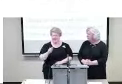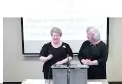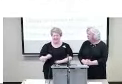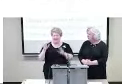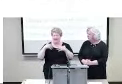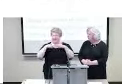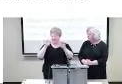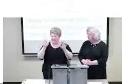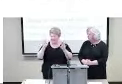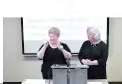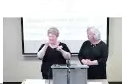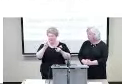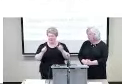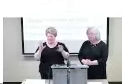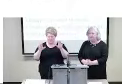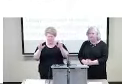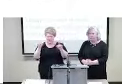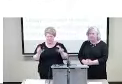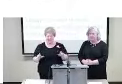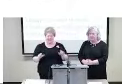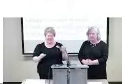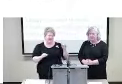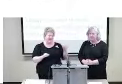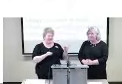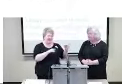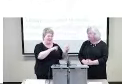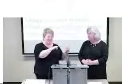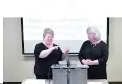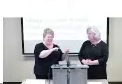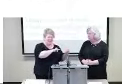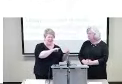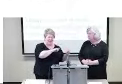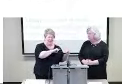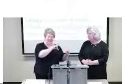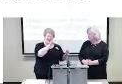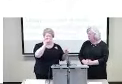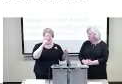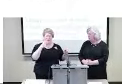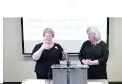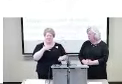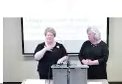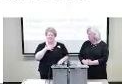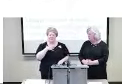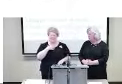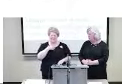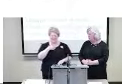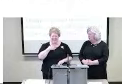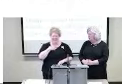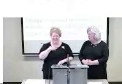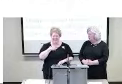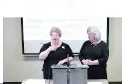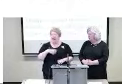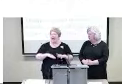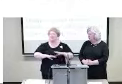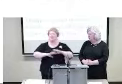putting it on paper i like lists so putting on paper and looking at it and that i want to piggyback off that i've had students come to me